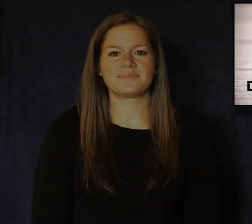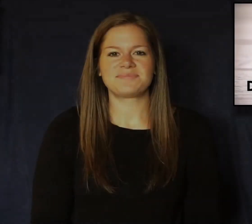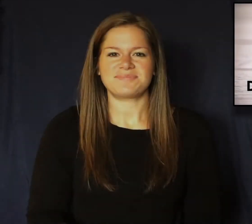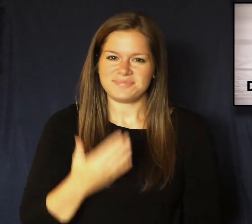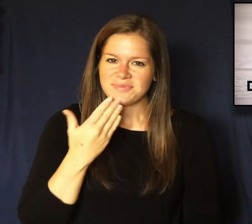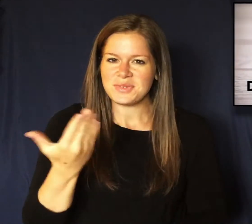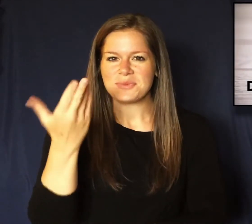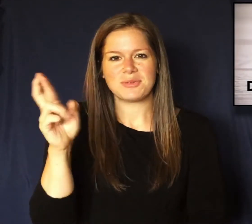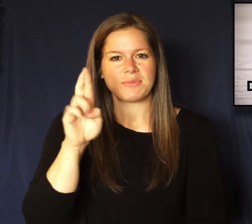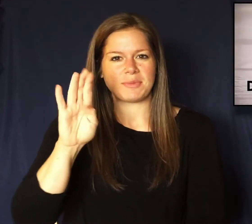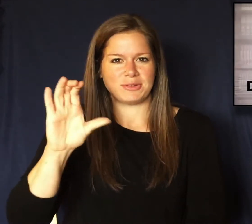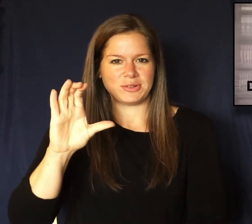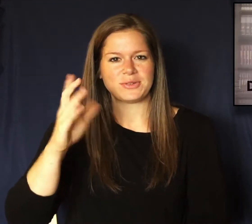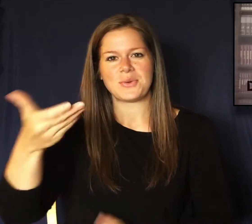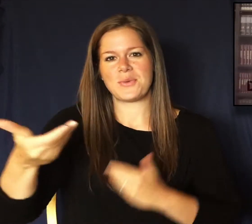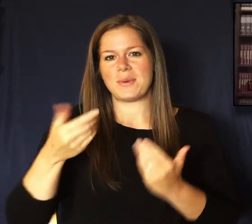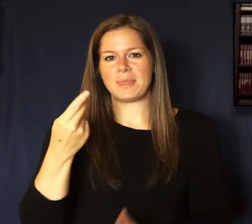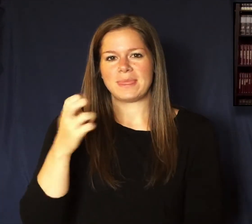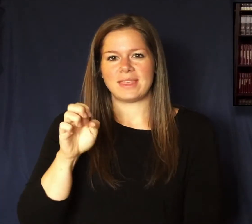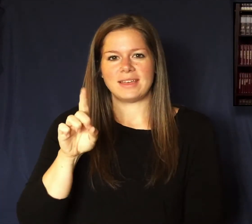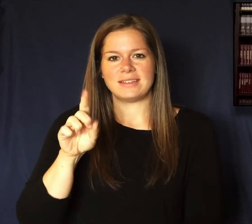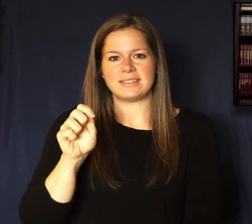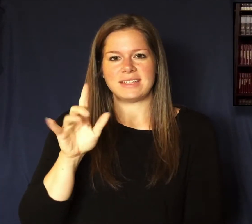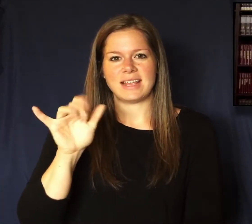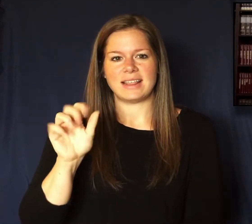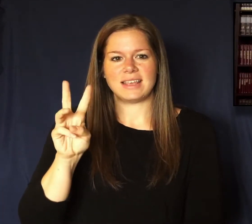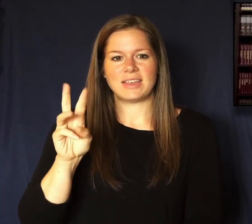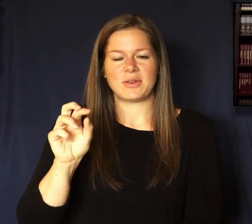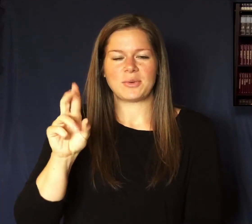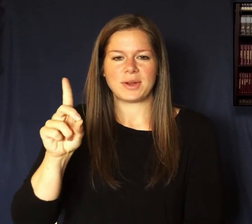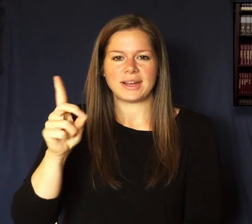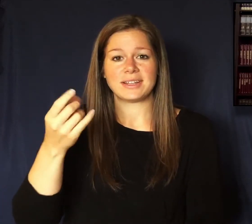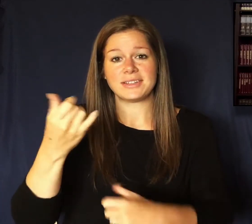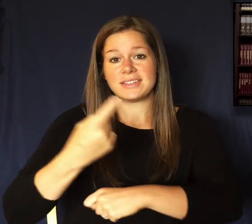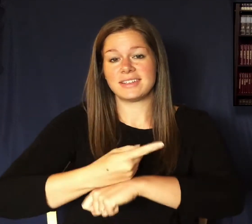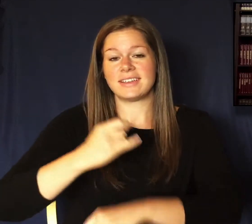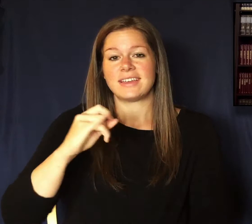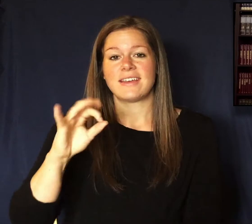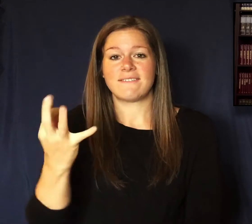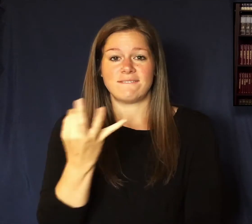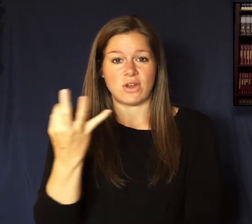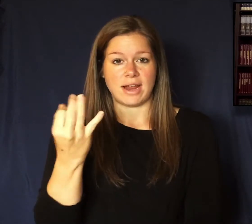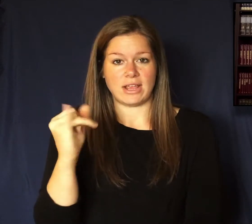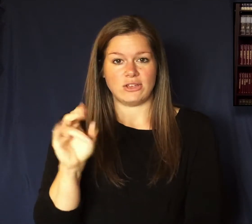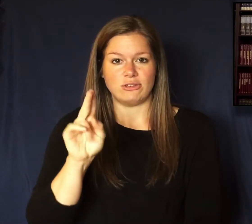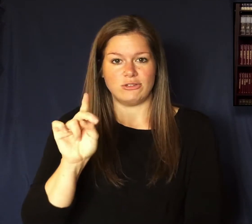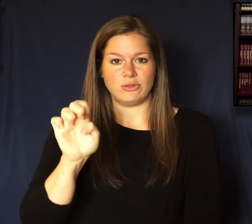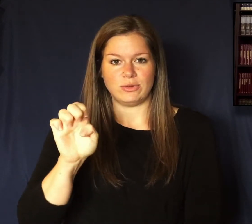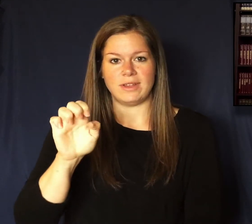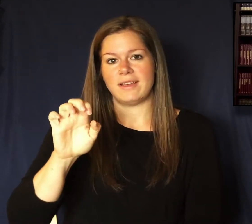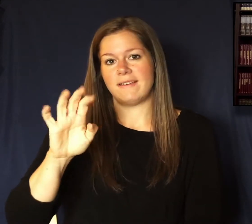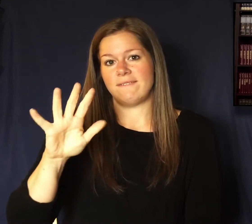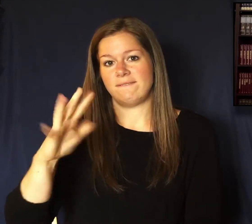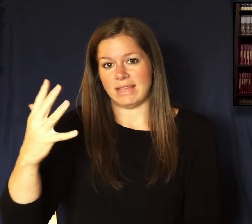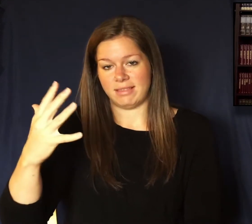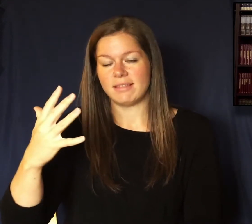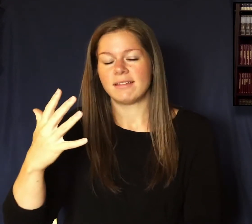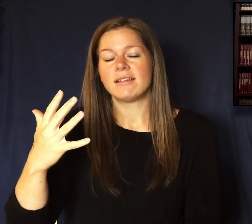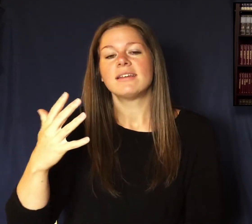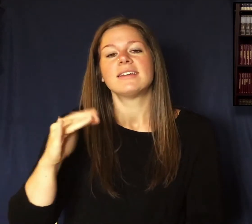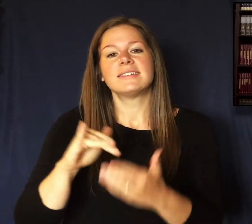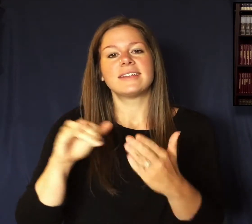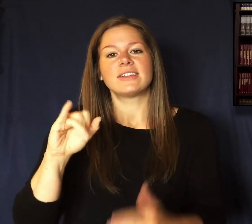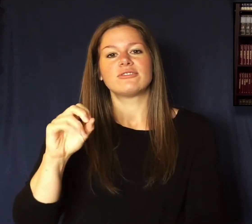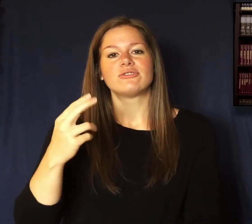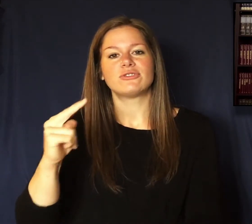And welcome to your daily word. It is Friday, June the 5th, and we are in John chapter 12 with our annual reading plan today. And as